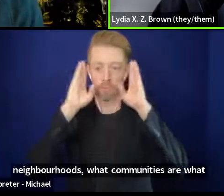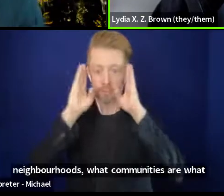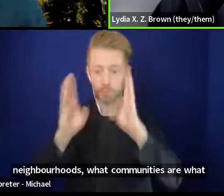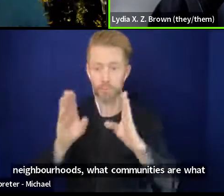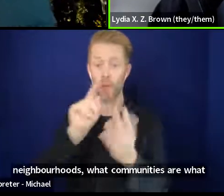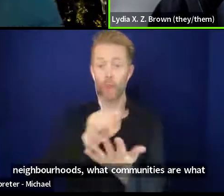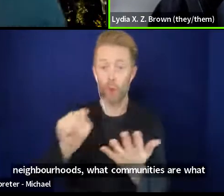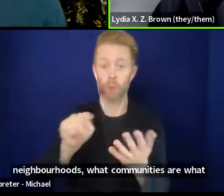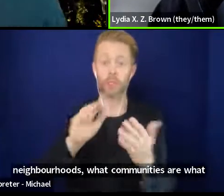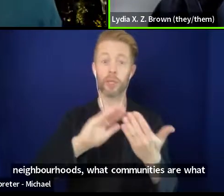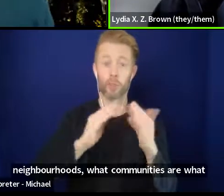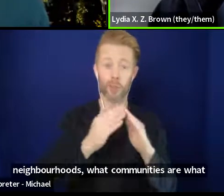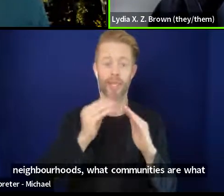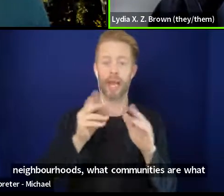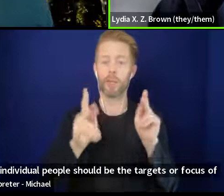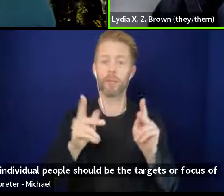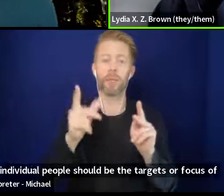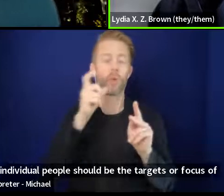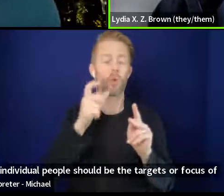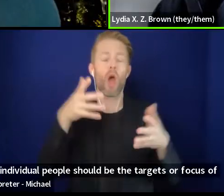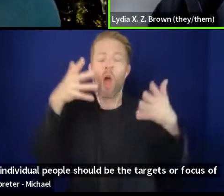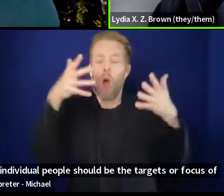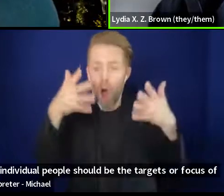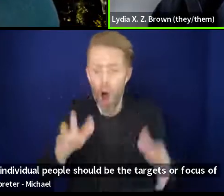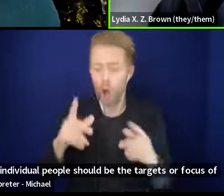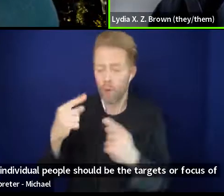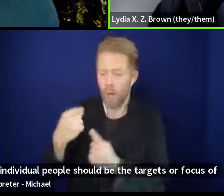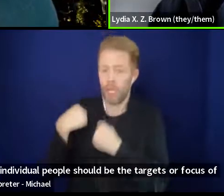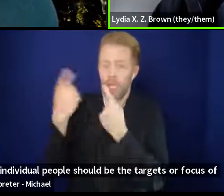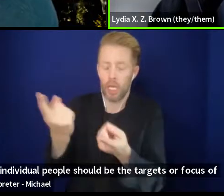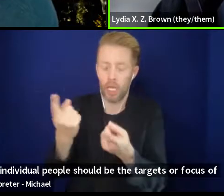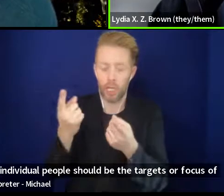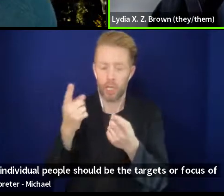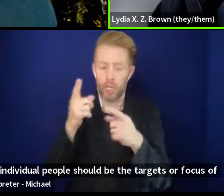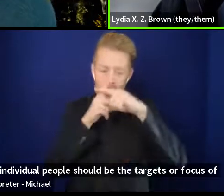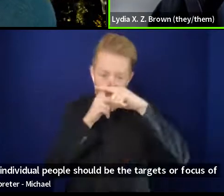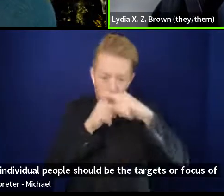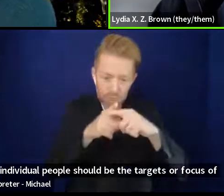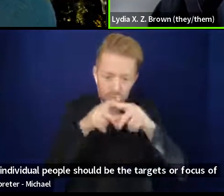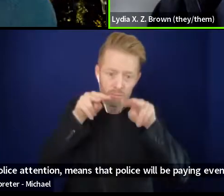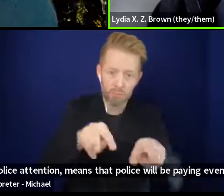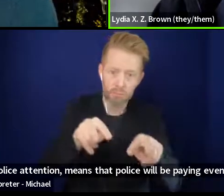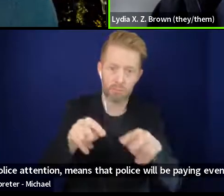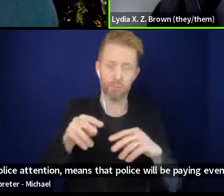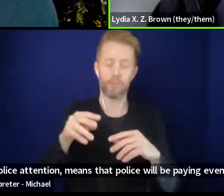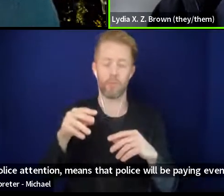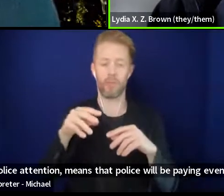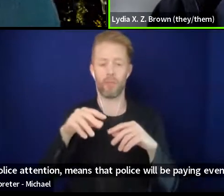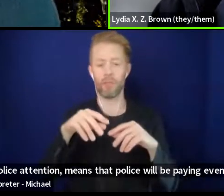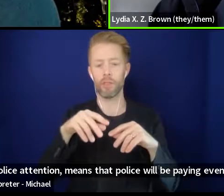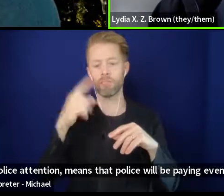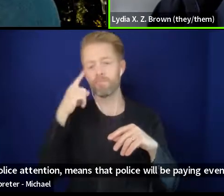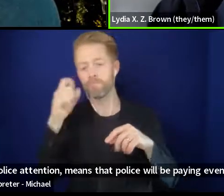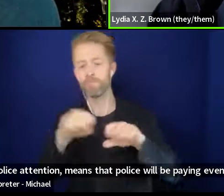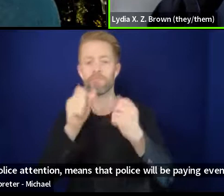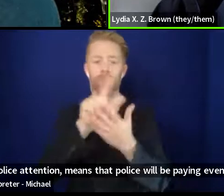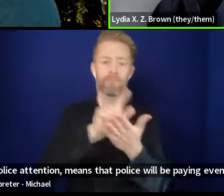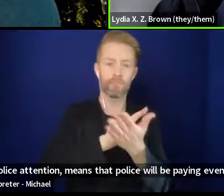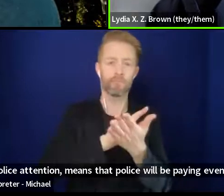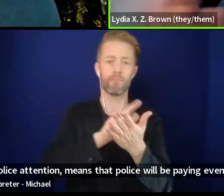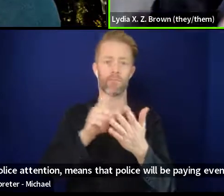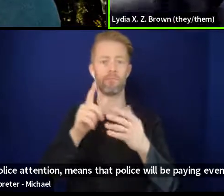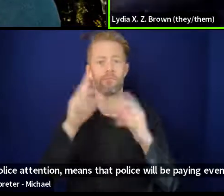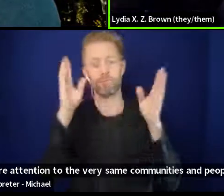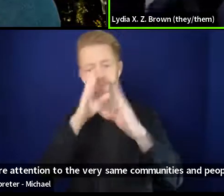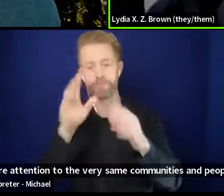and people that are already targeted for overcriminalization and surveillance. And when we think